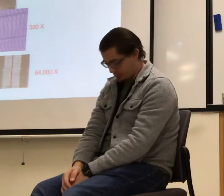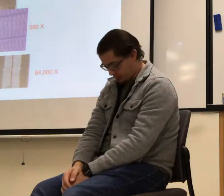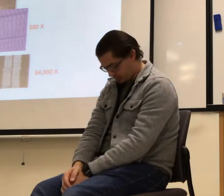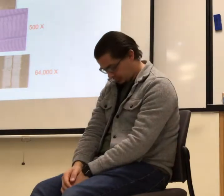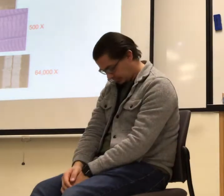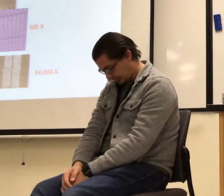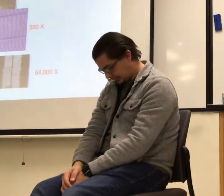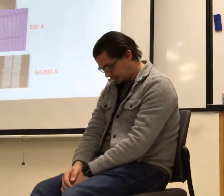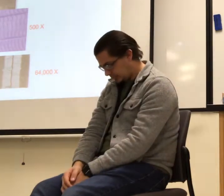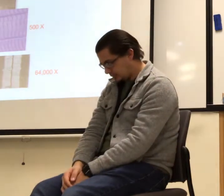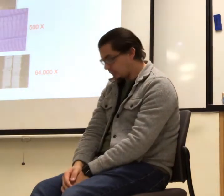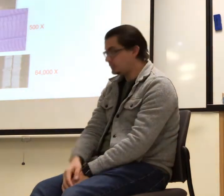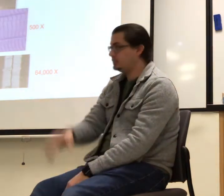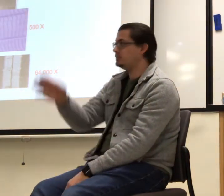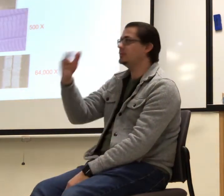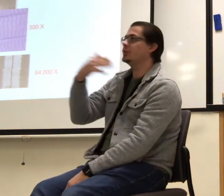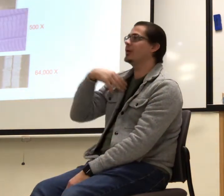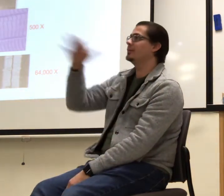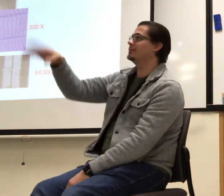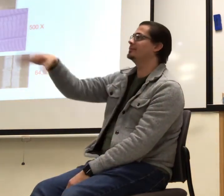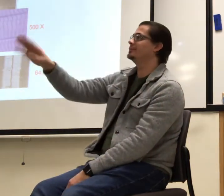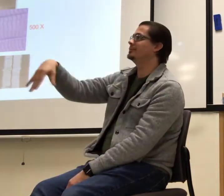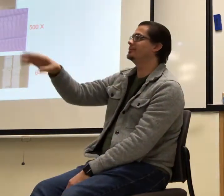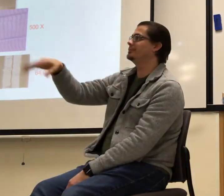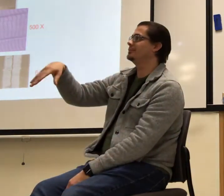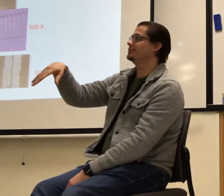you basically have light band, dark bands.